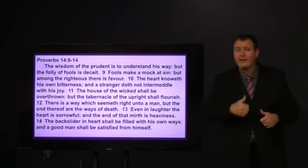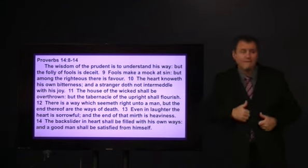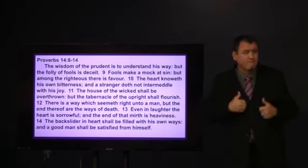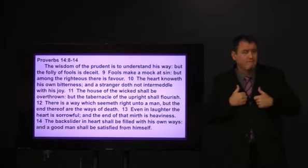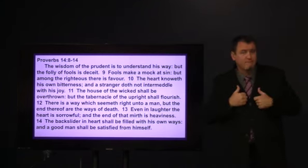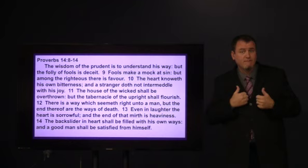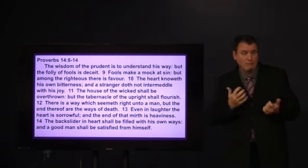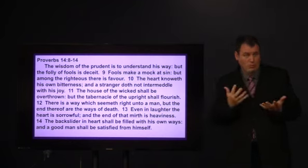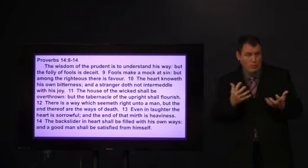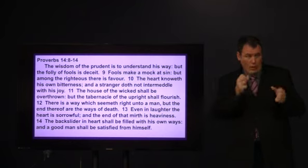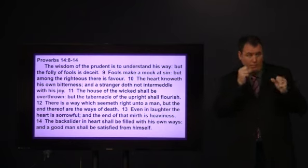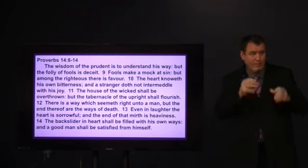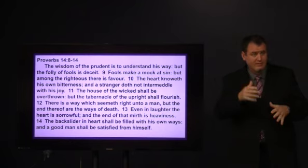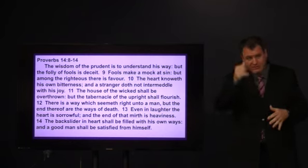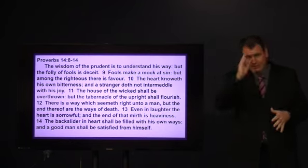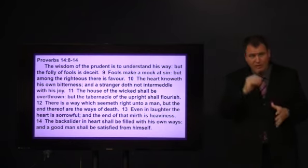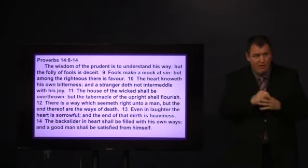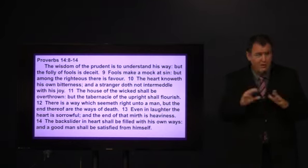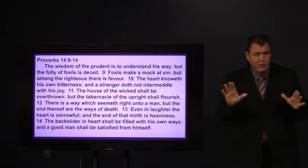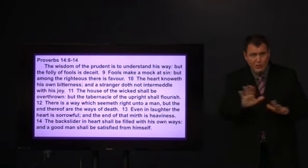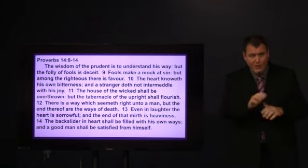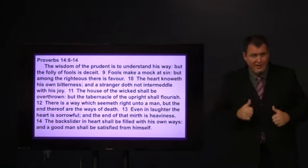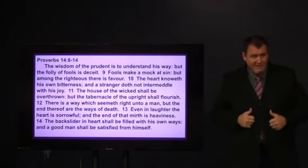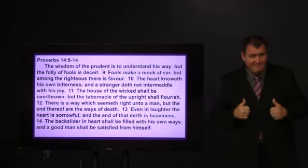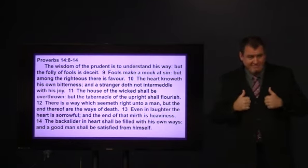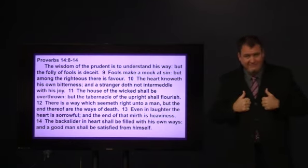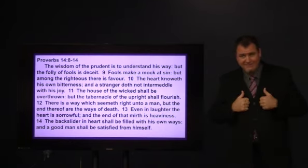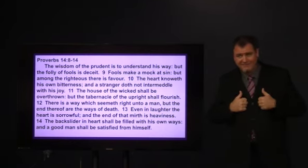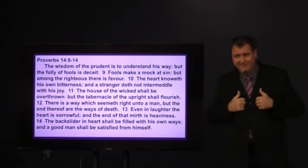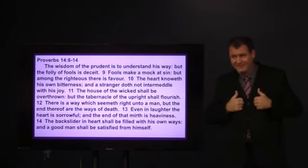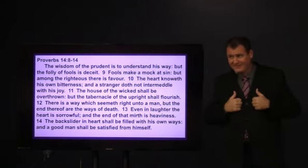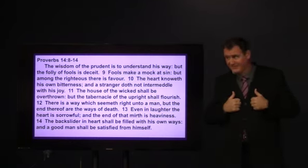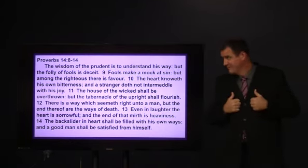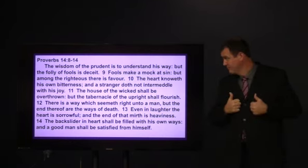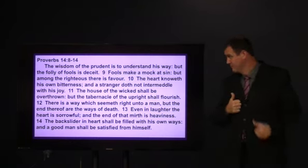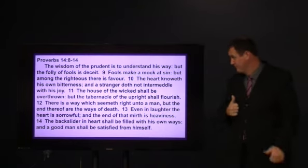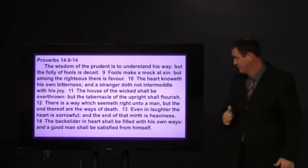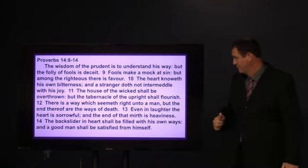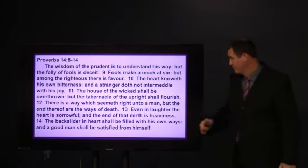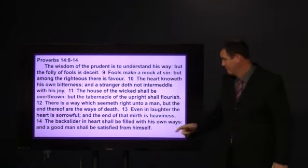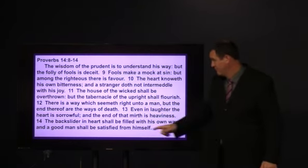And the same is true in your life. If you want the blessings of God in your life,